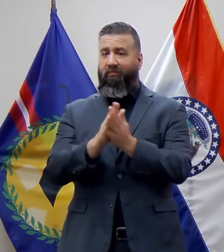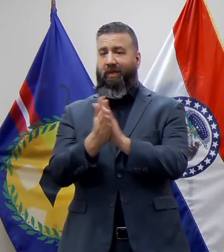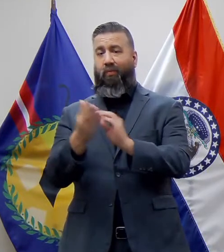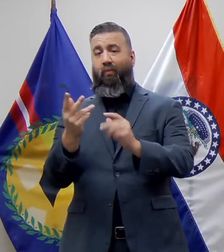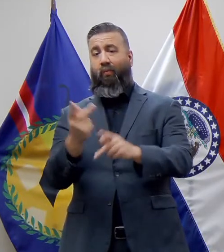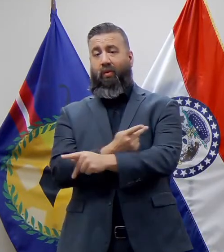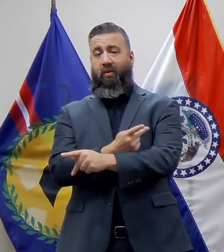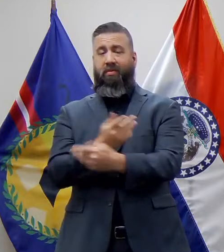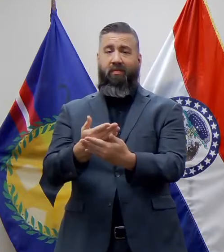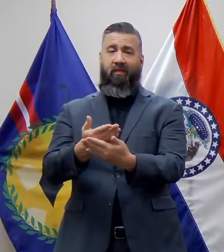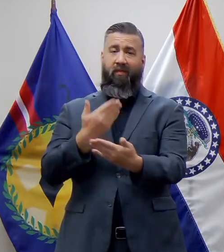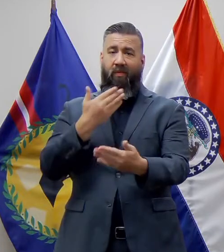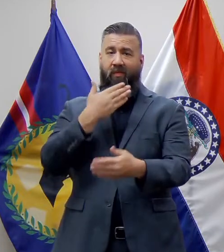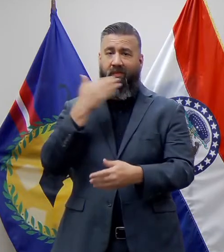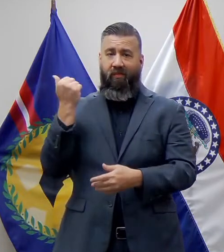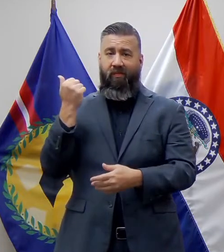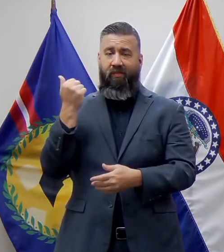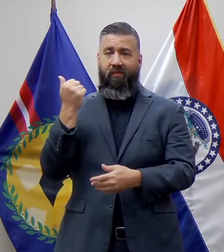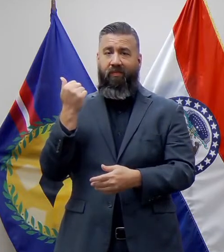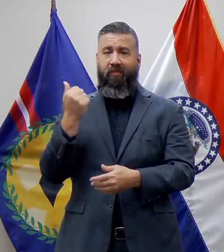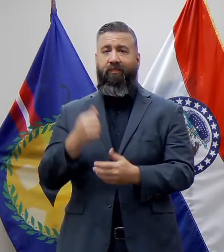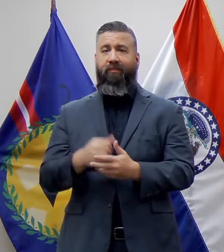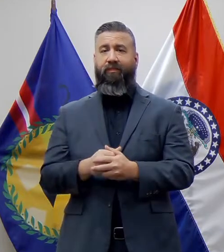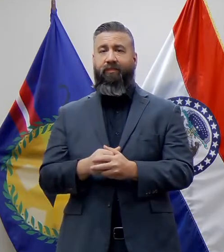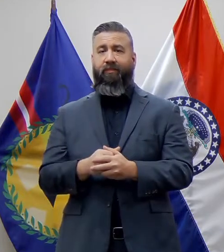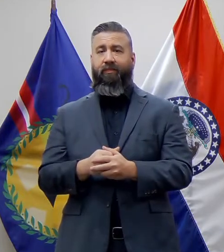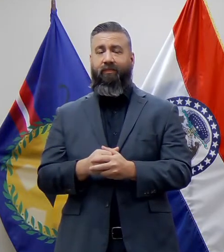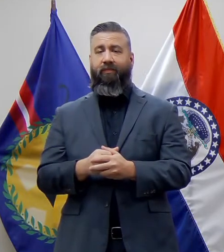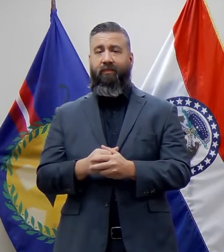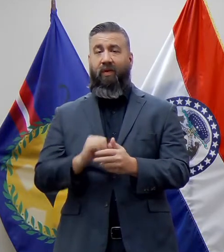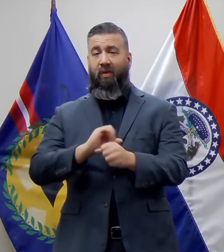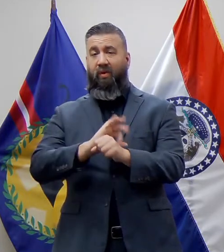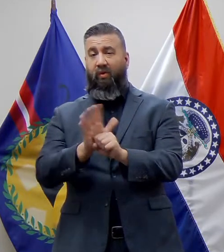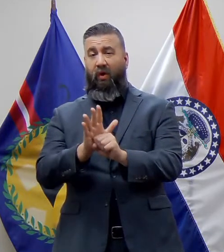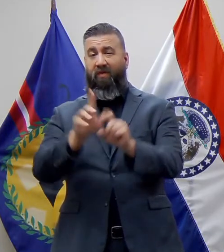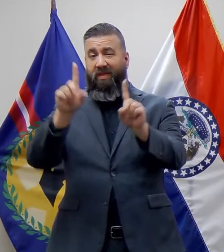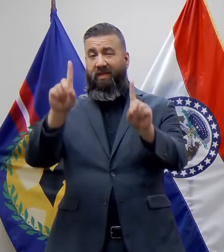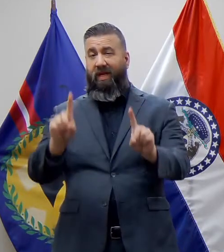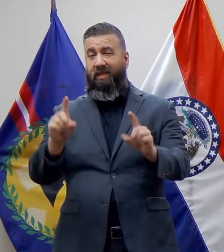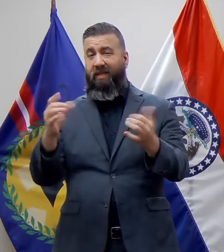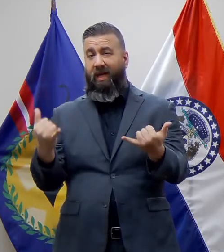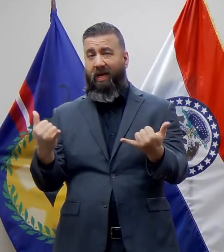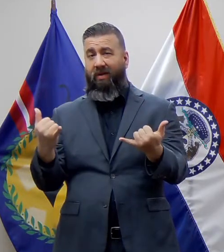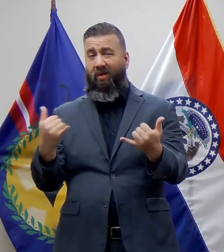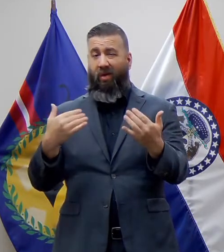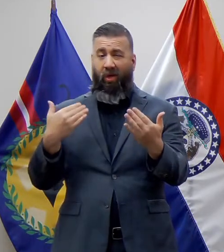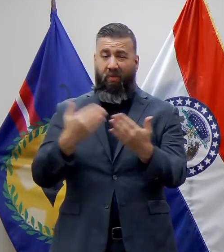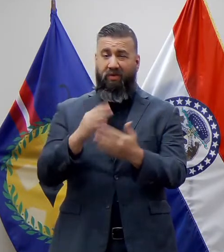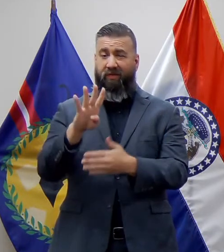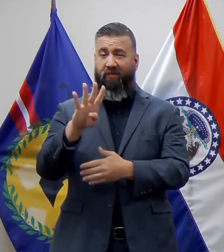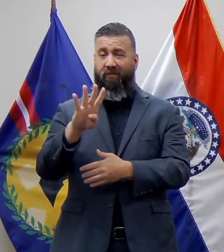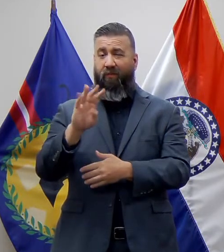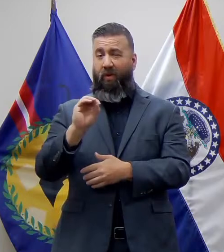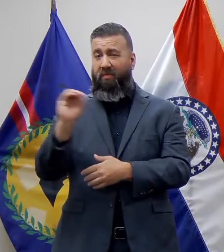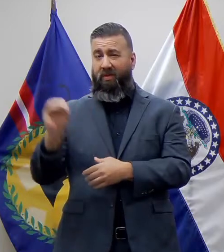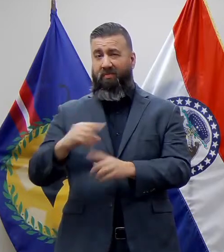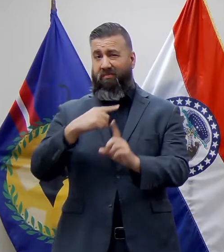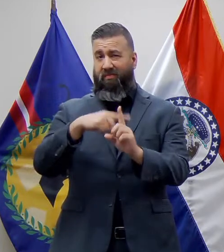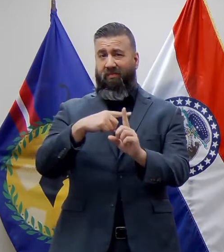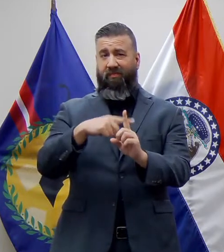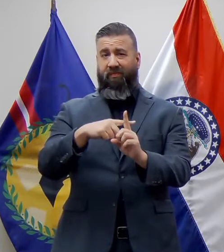better. The number of COVID tests coming back positive now is nearly 40%, and our healthcare